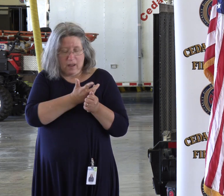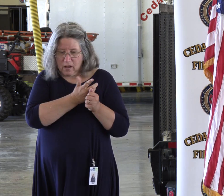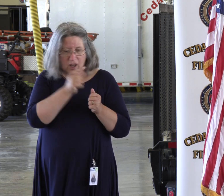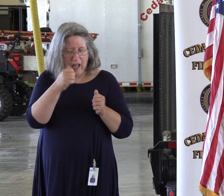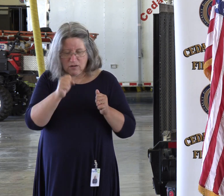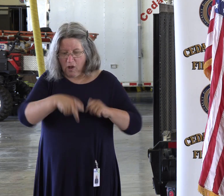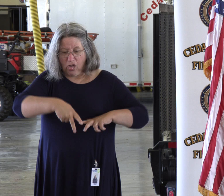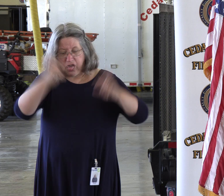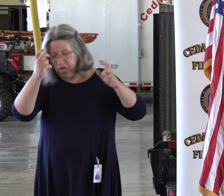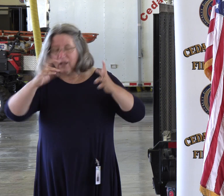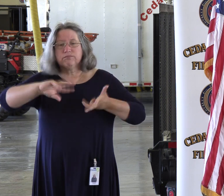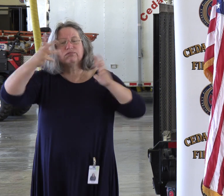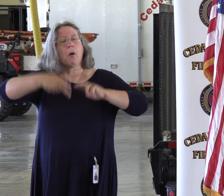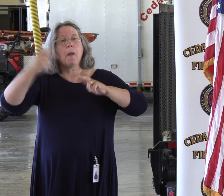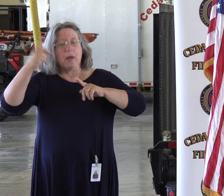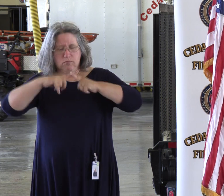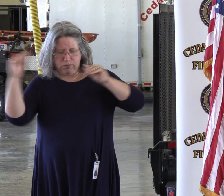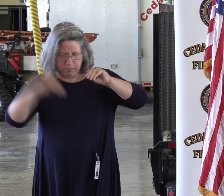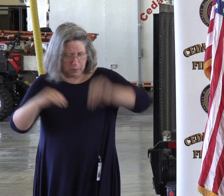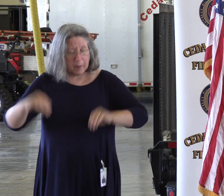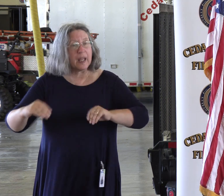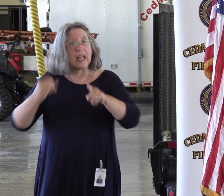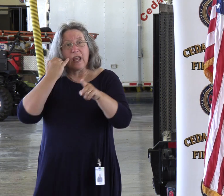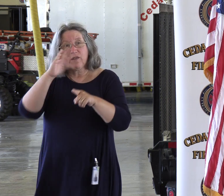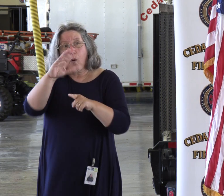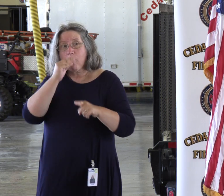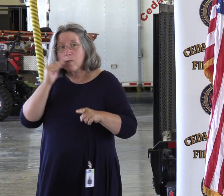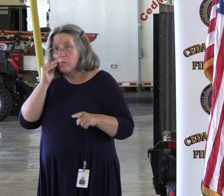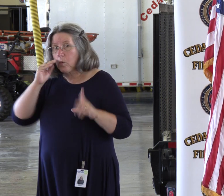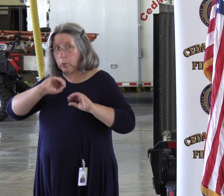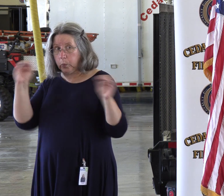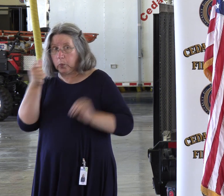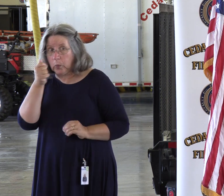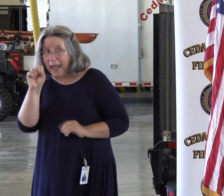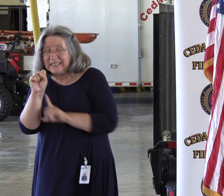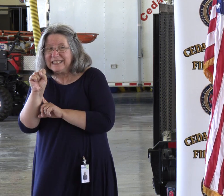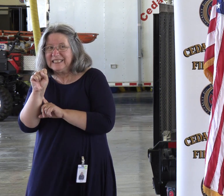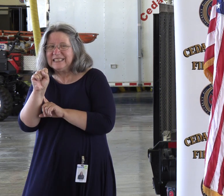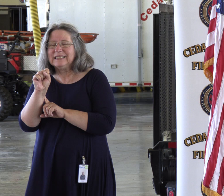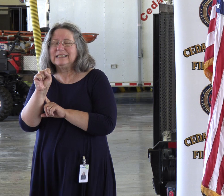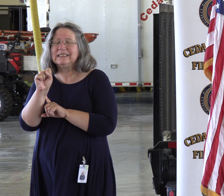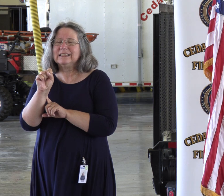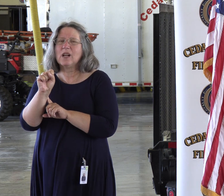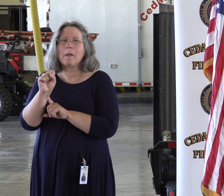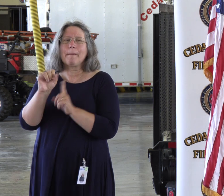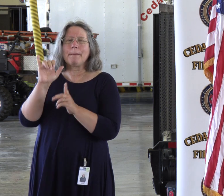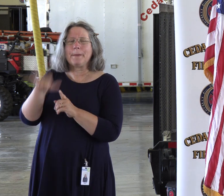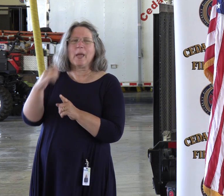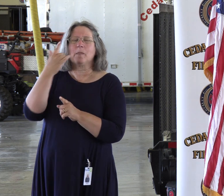together. If your home has not received gas, it's probably because there's